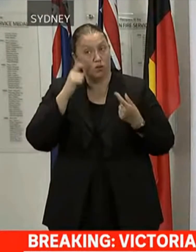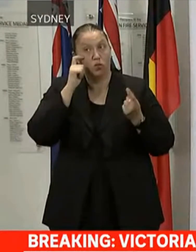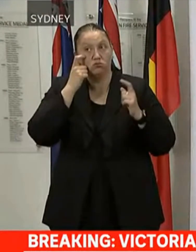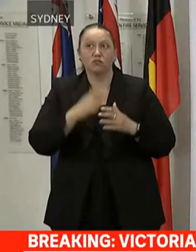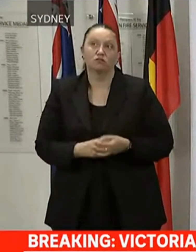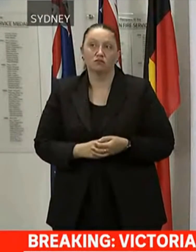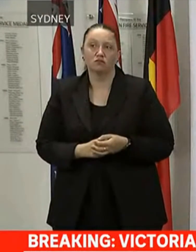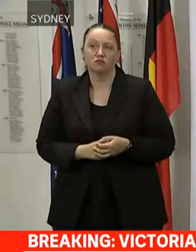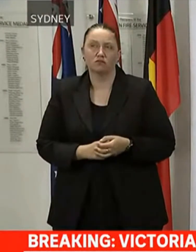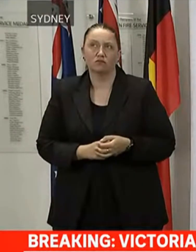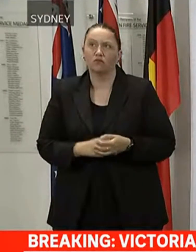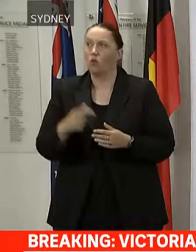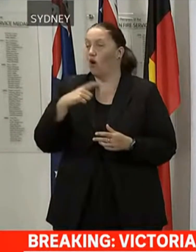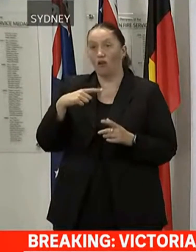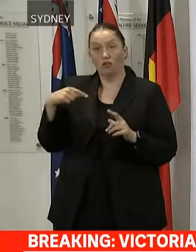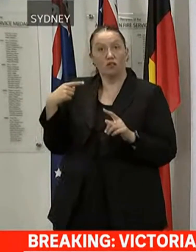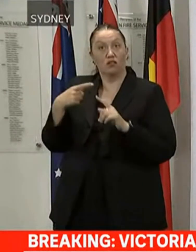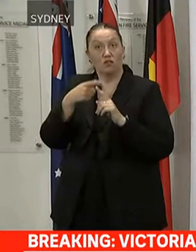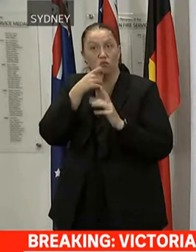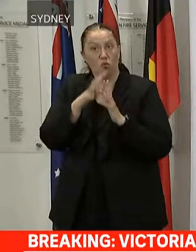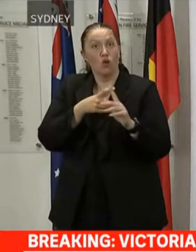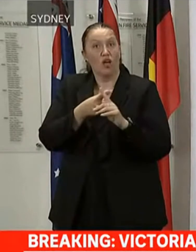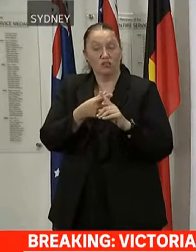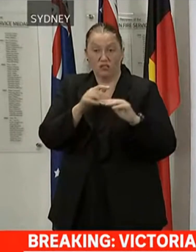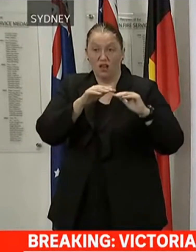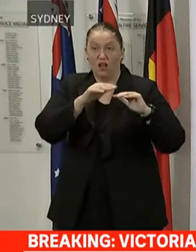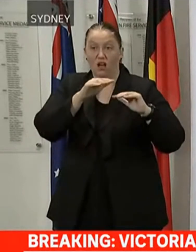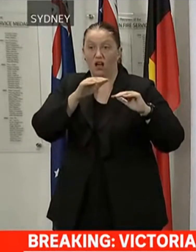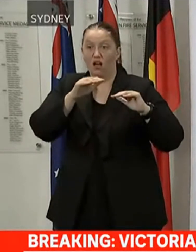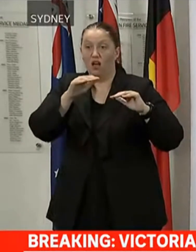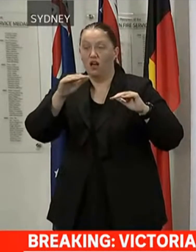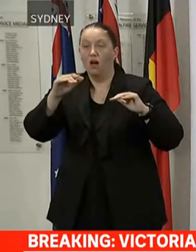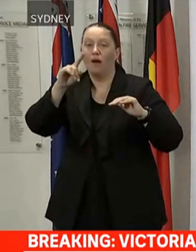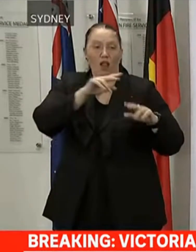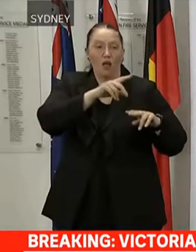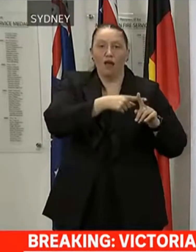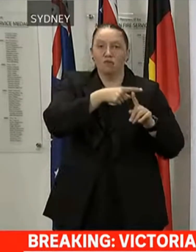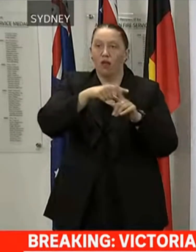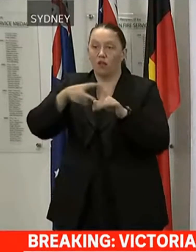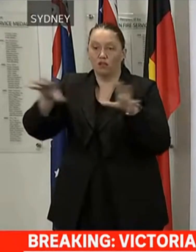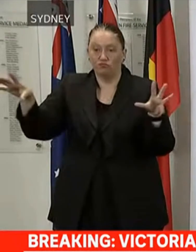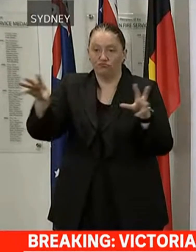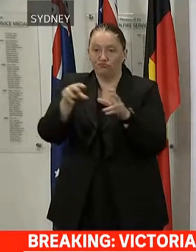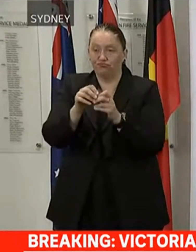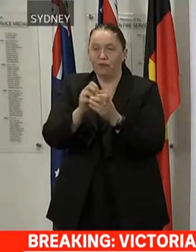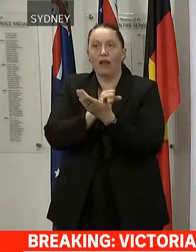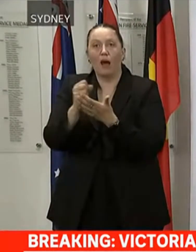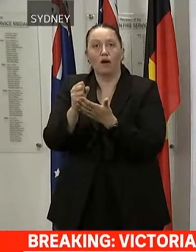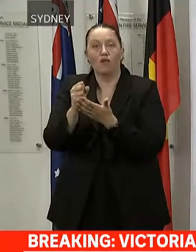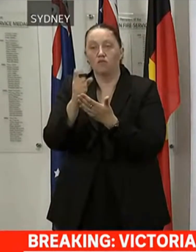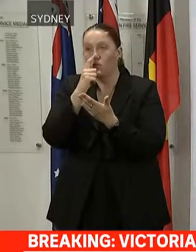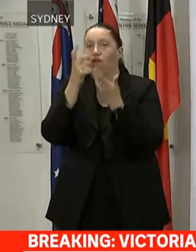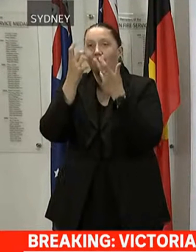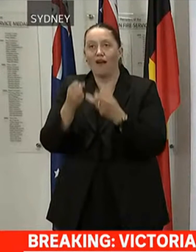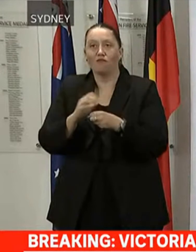experts, is over the few weeks that we've been able to hold the line, there has been an accumulation of the number of cases